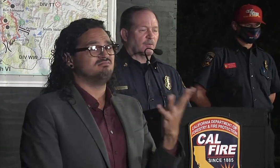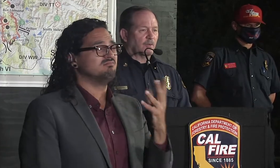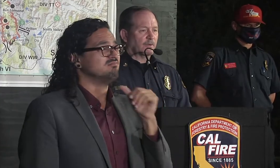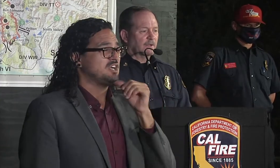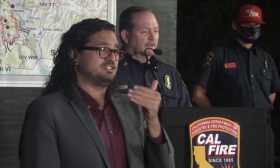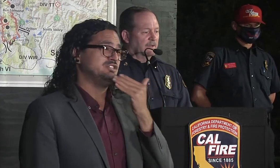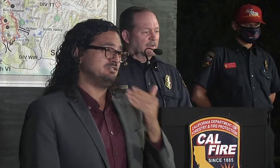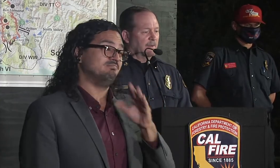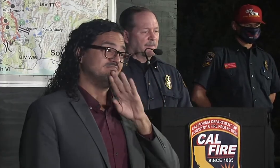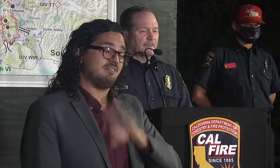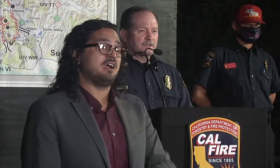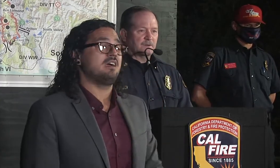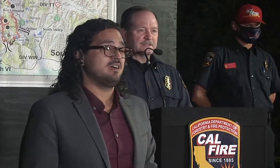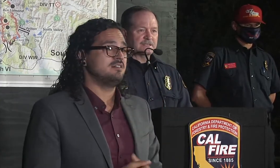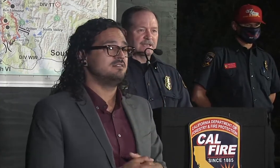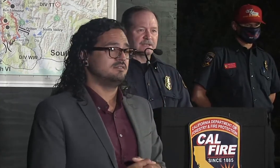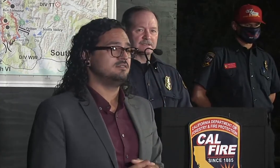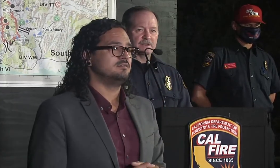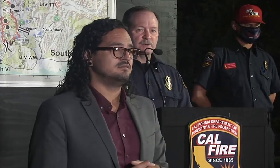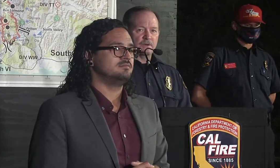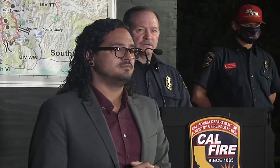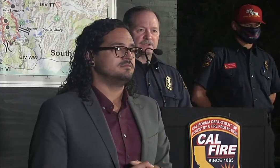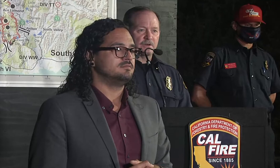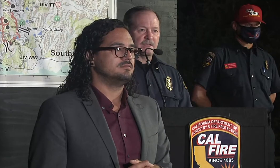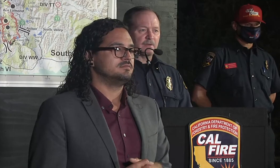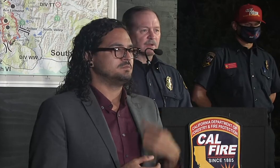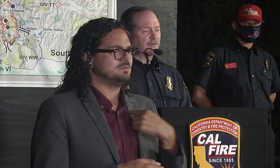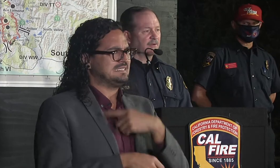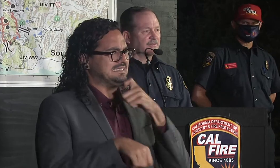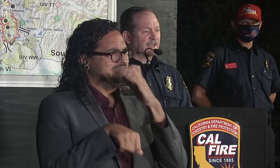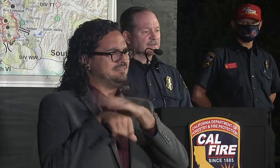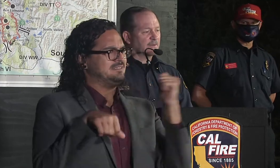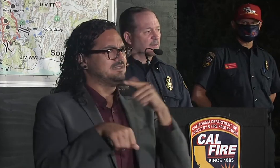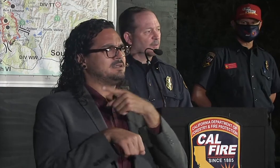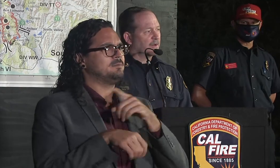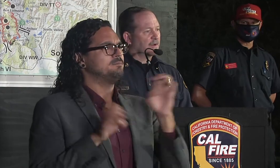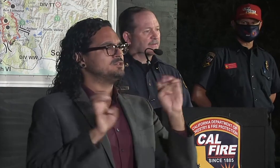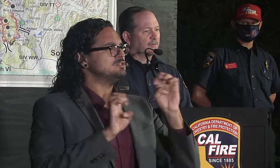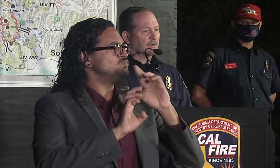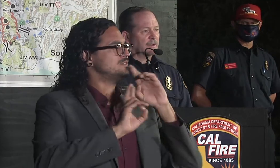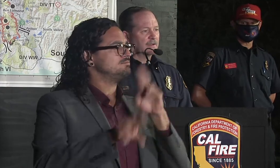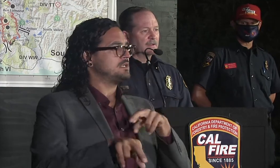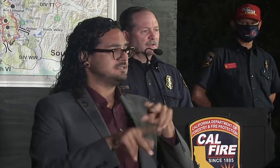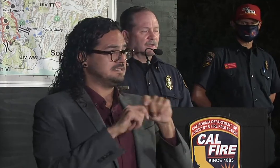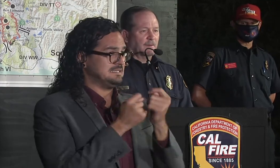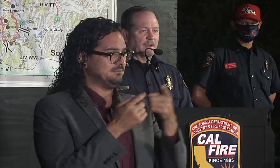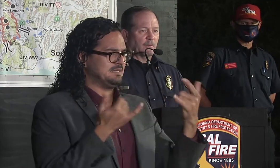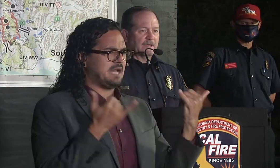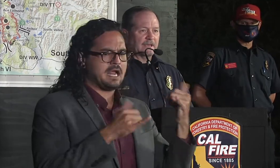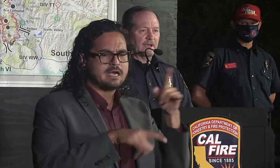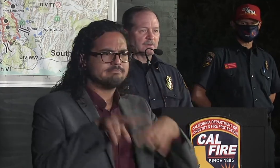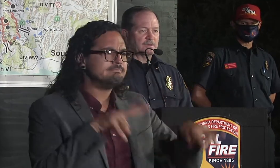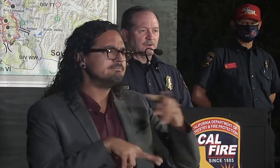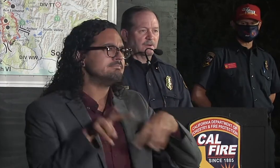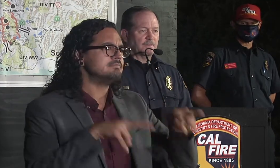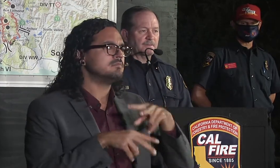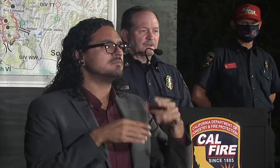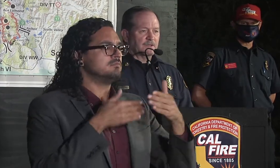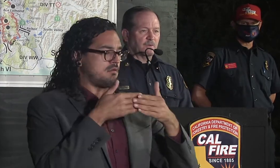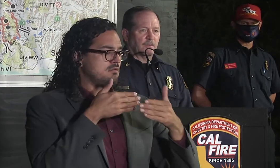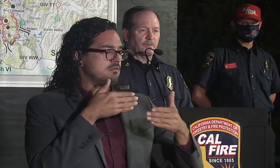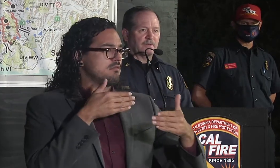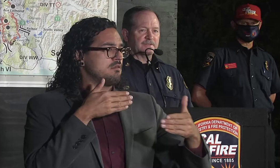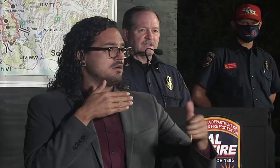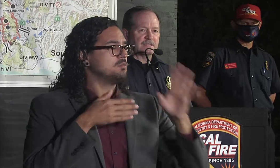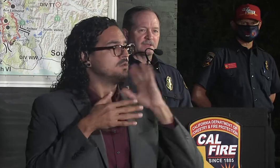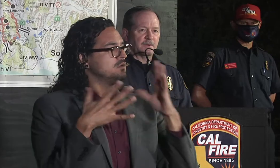move forward. So as I said, it's not too early to start that recovery phase. We've been working on it for about a week now, so